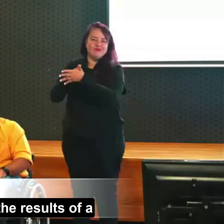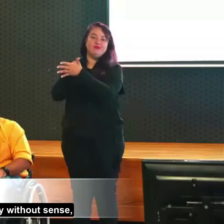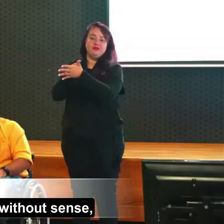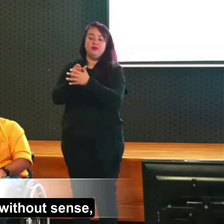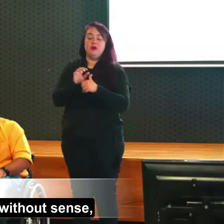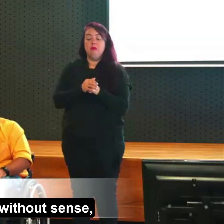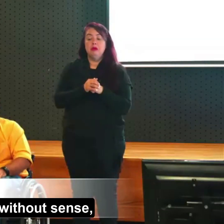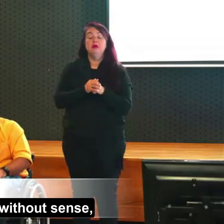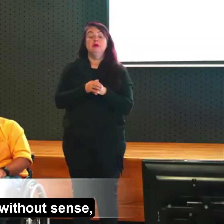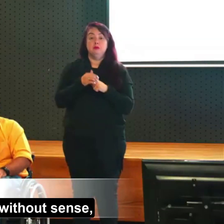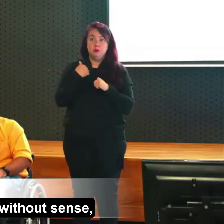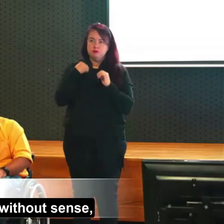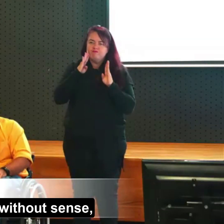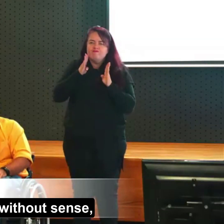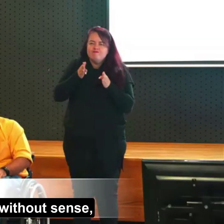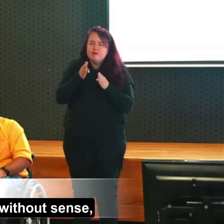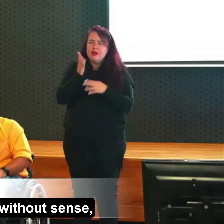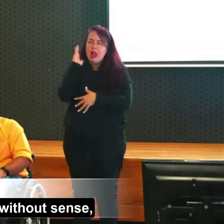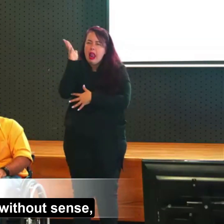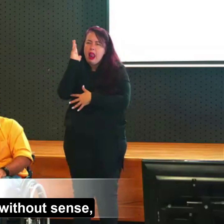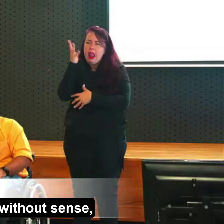result of the study,